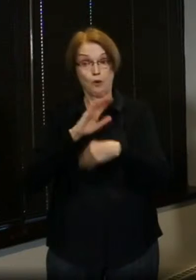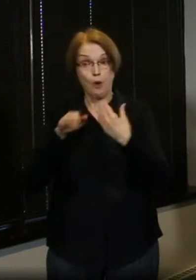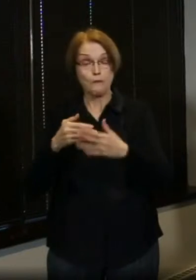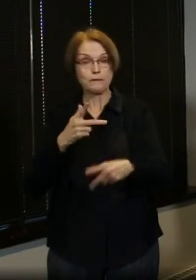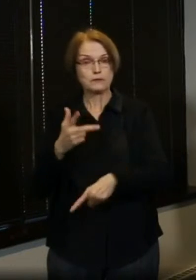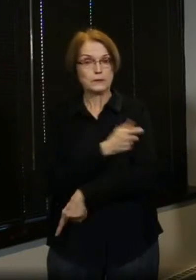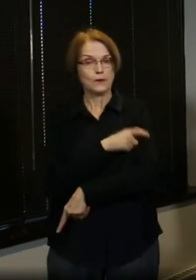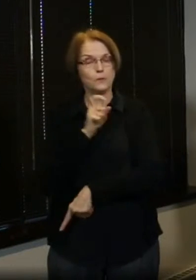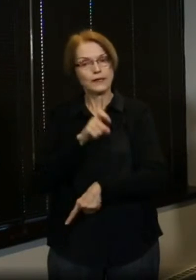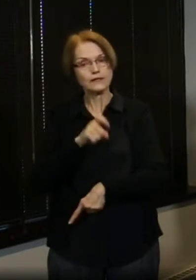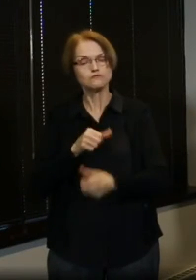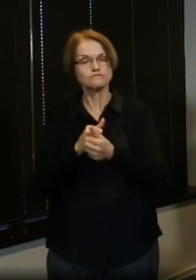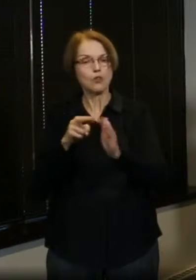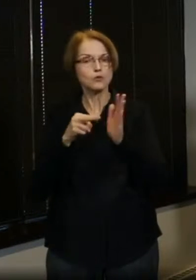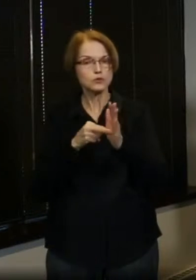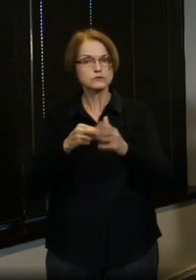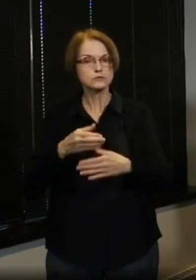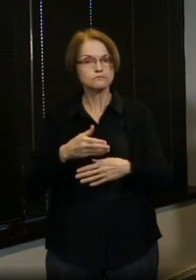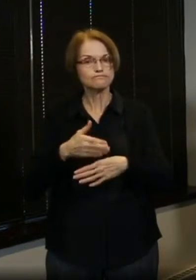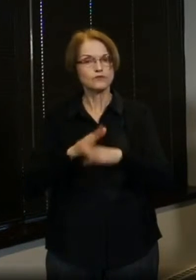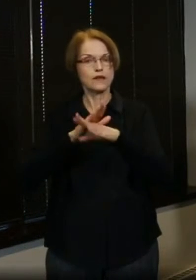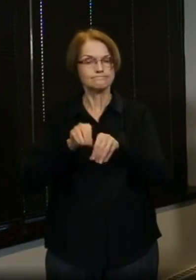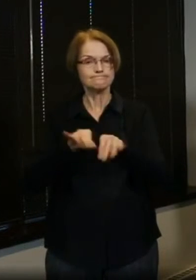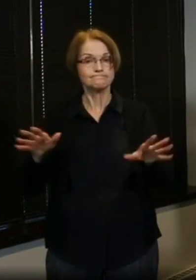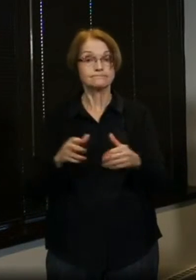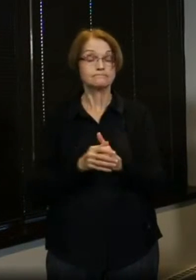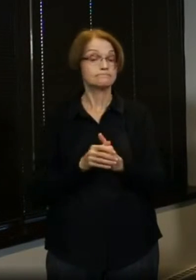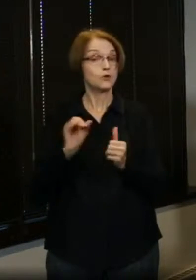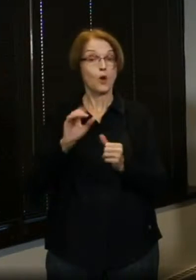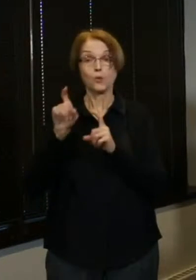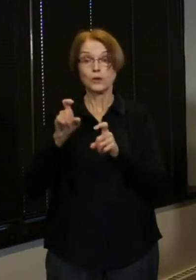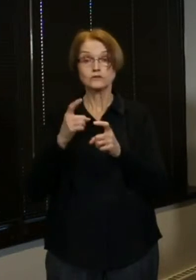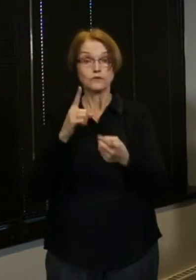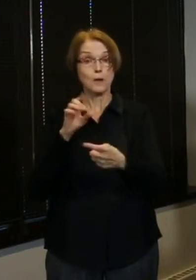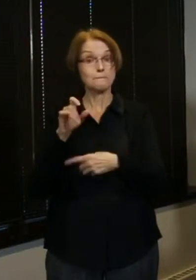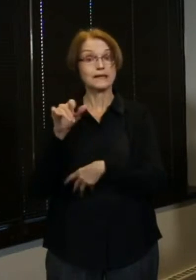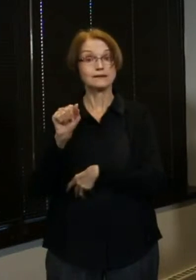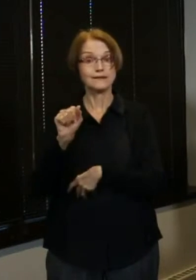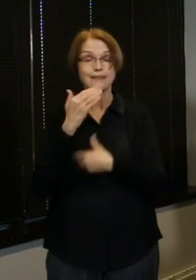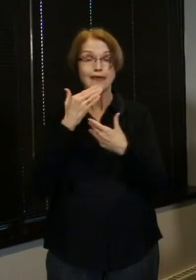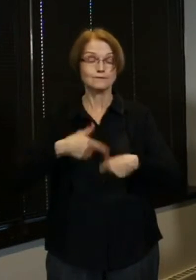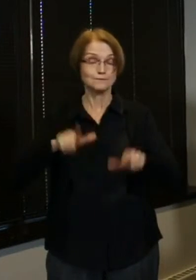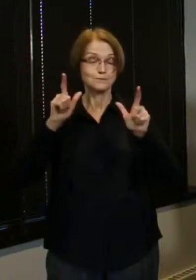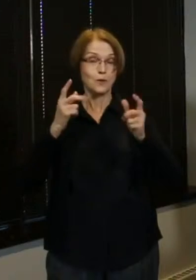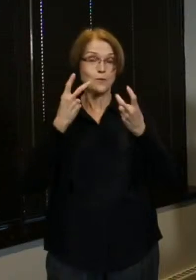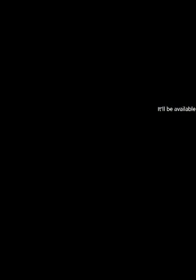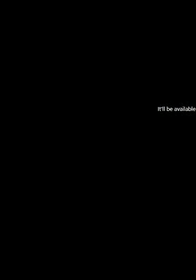have any questions from the media today, so we're just going to go ahead and sign off now. Thanks for listening.